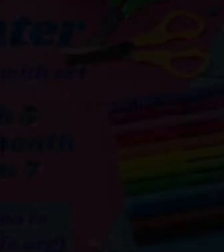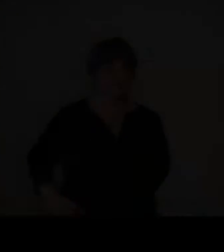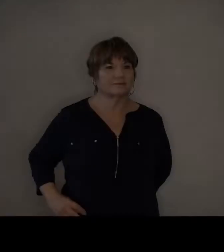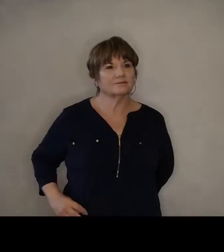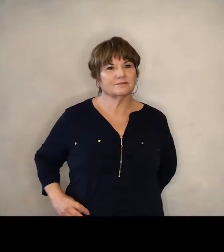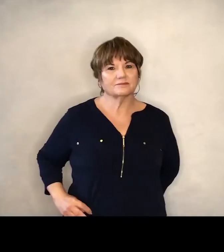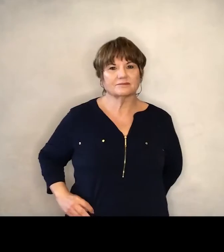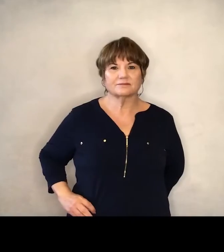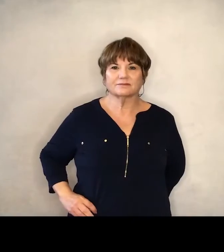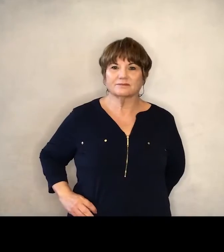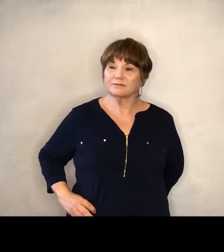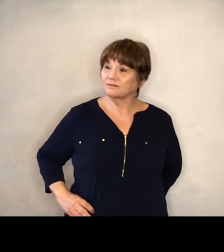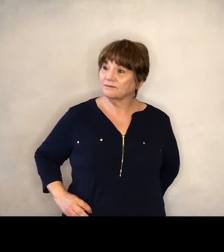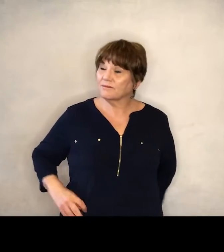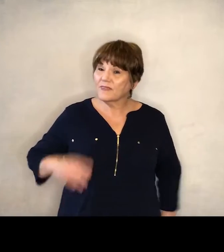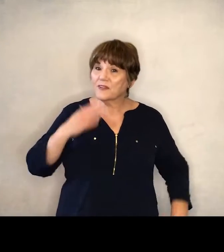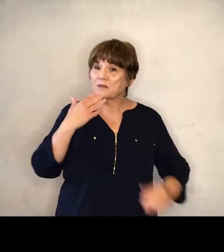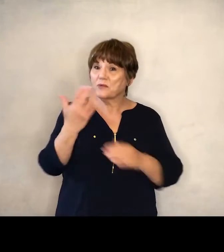Well, good morning.